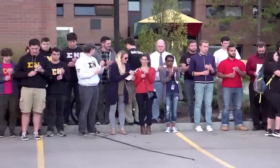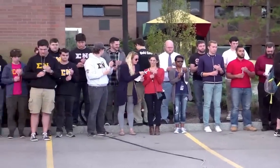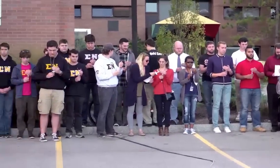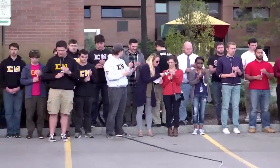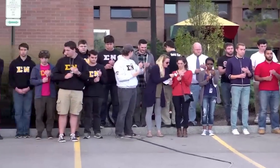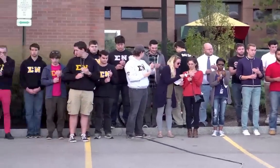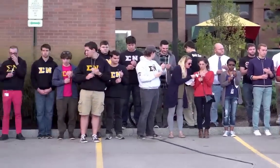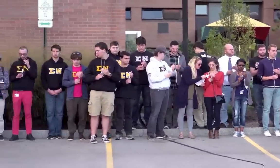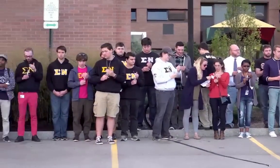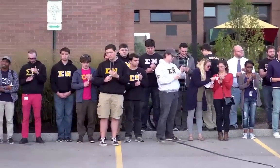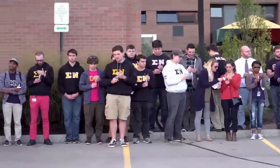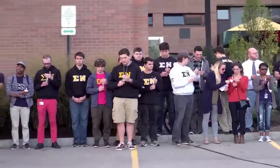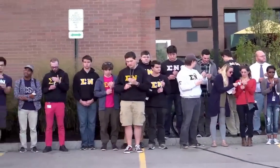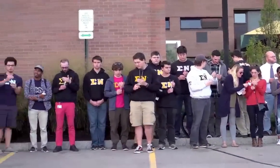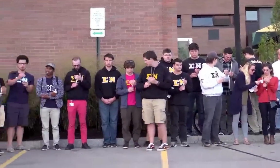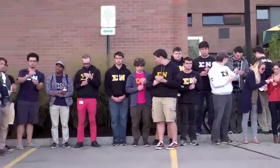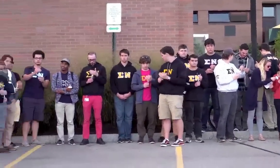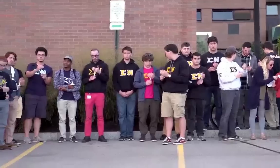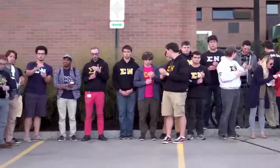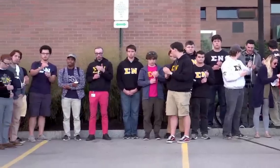Can everyone see me up here?